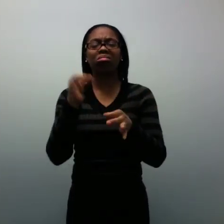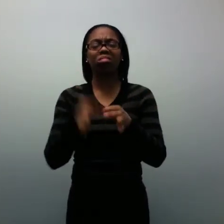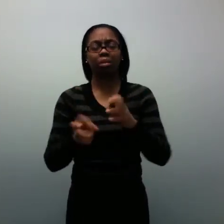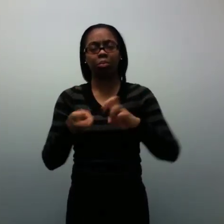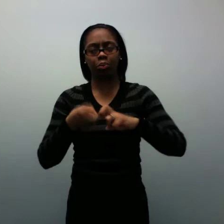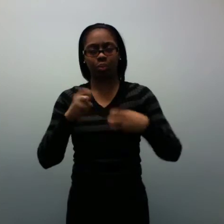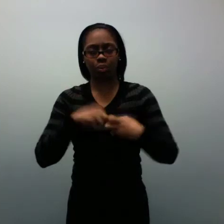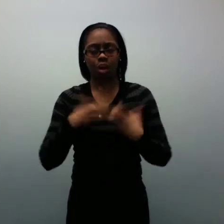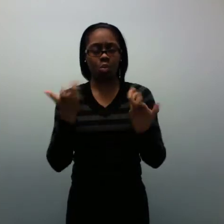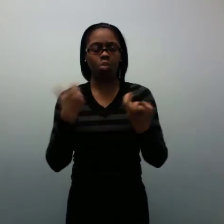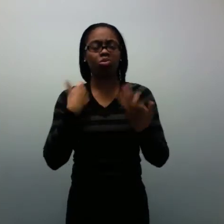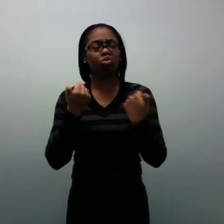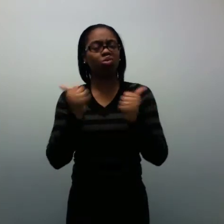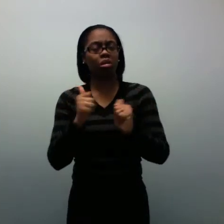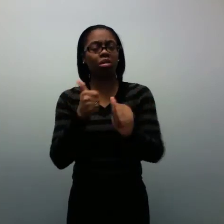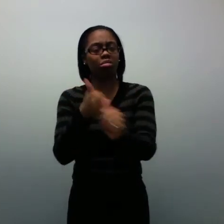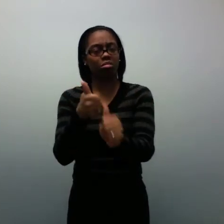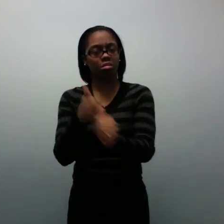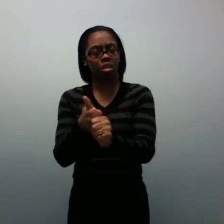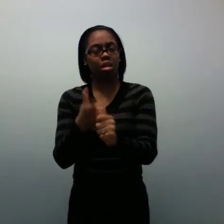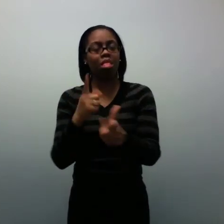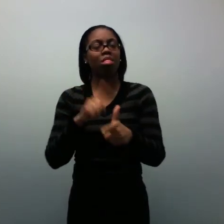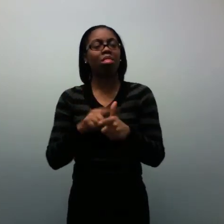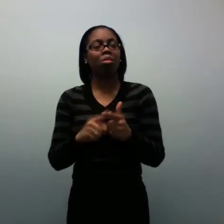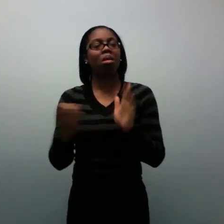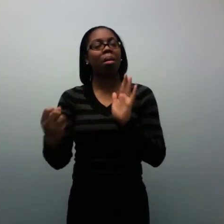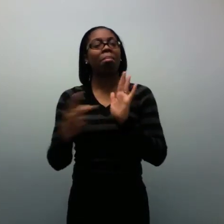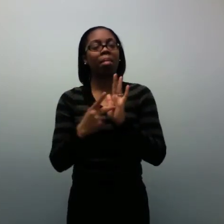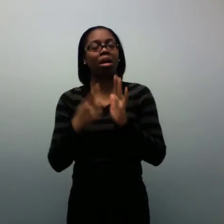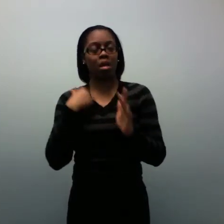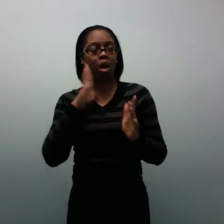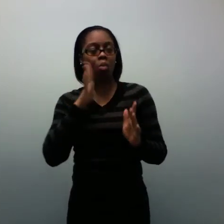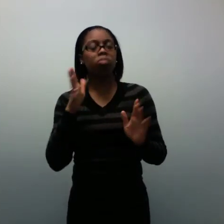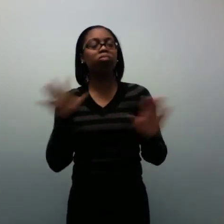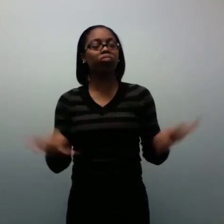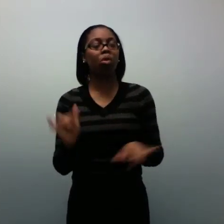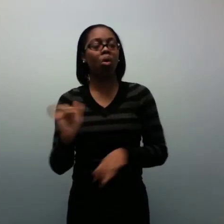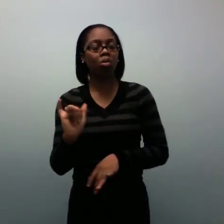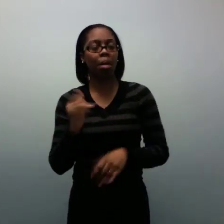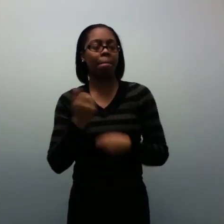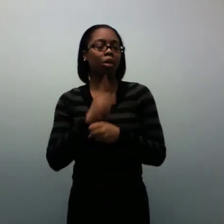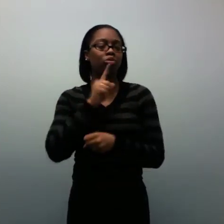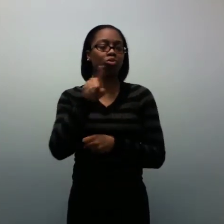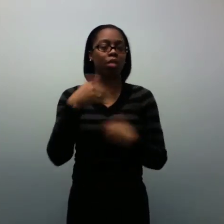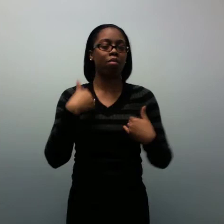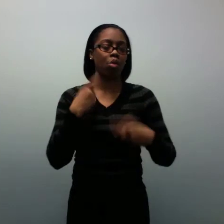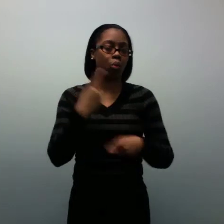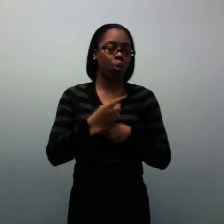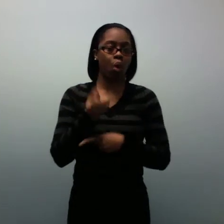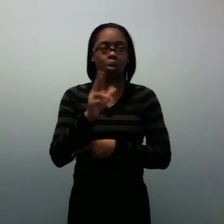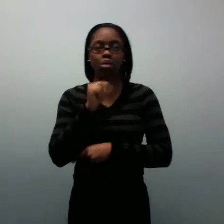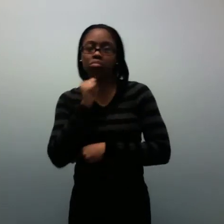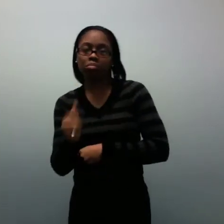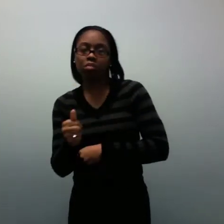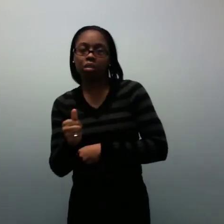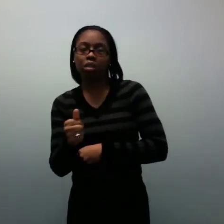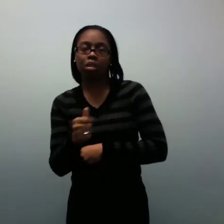it, and then come on back and I'll do it and make sure if you got it right or not. This is going to be a 2-digit by 2-digit